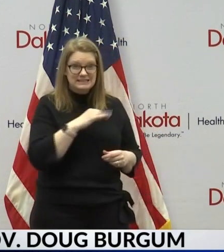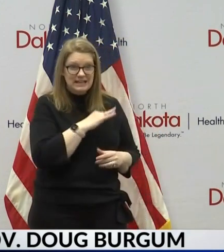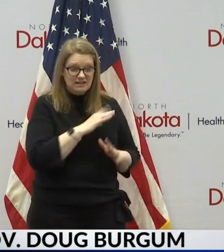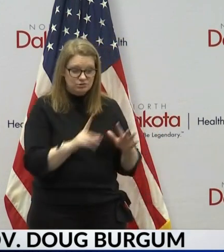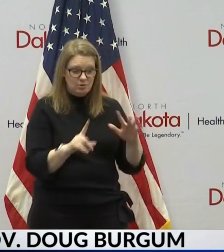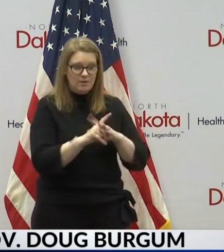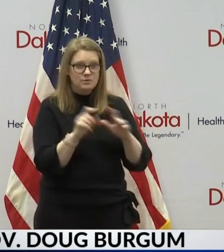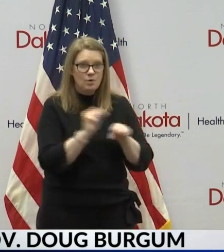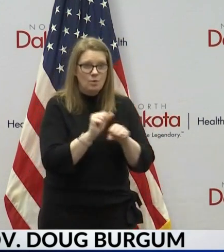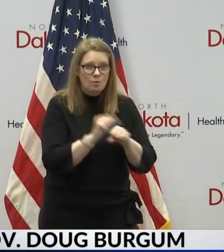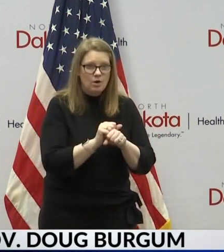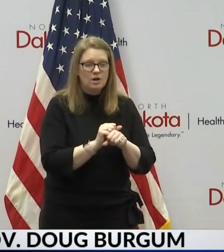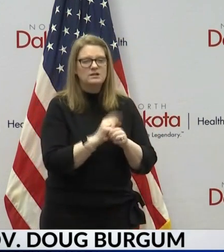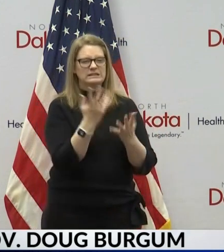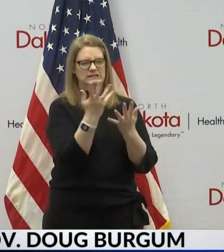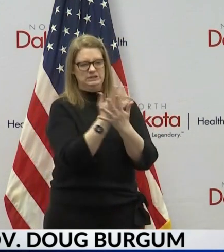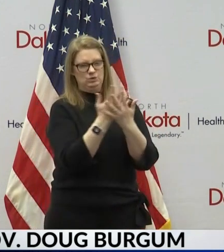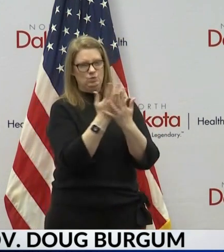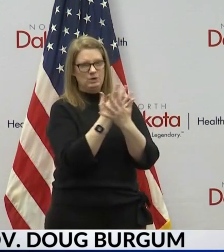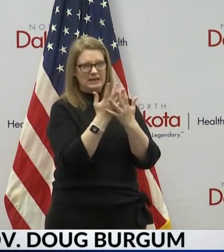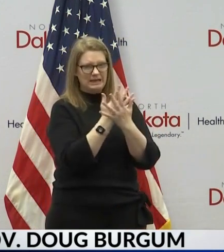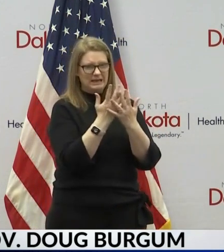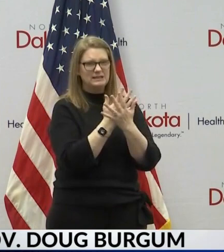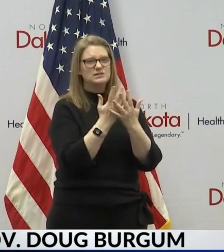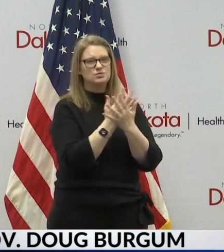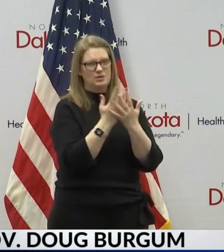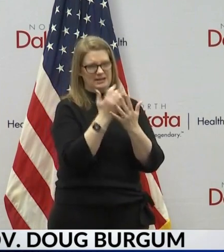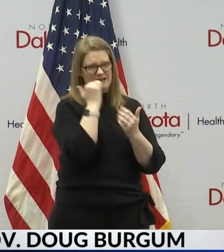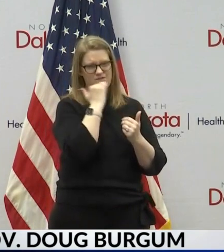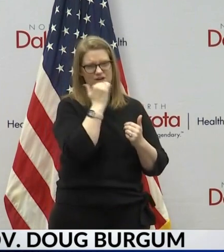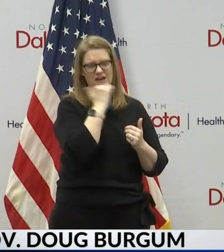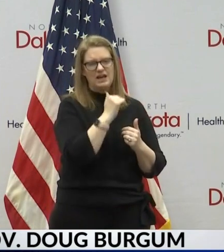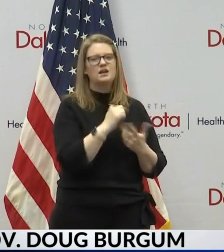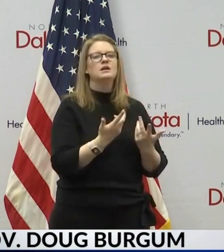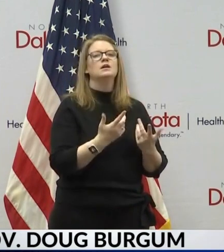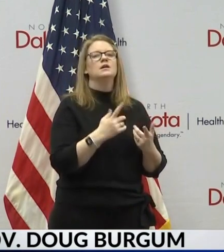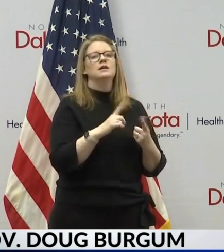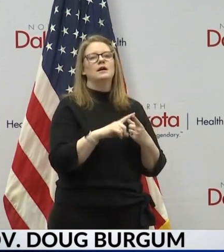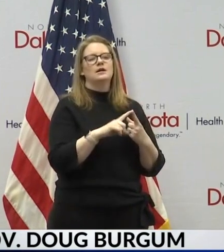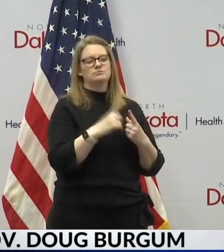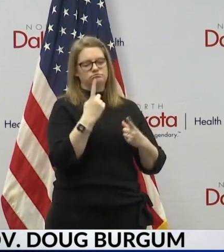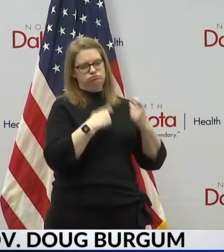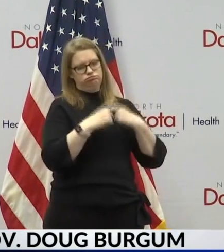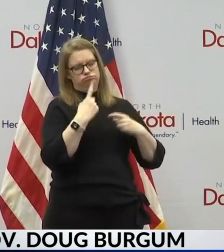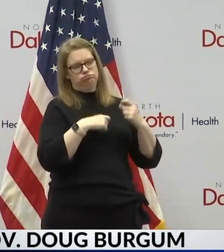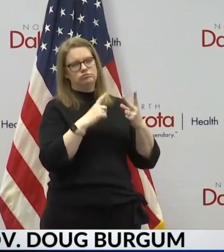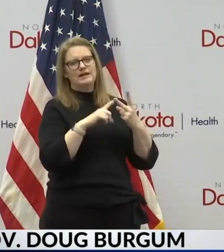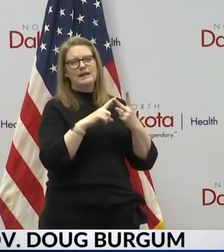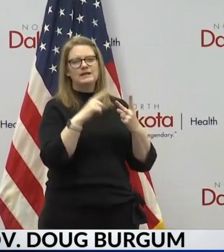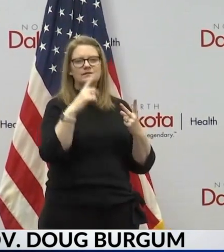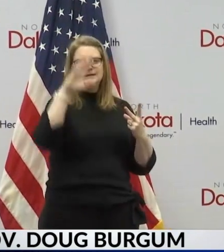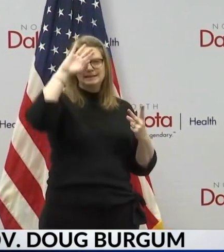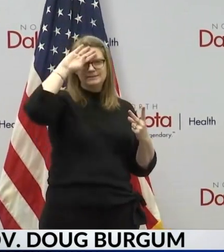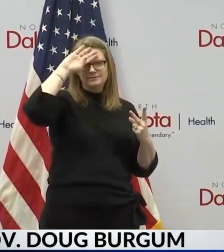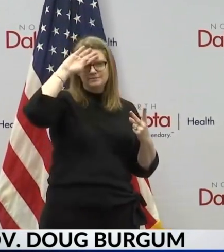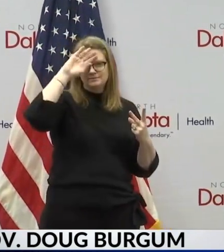to ensure that there are no infections coming in from the outside. That includes daily questions and temperature checks on the staff coming